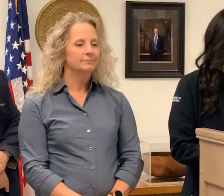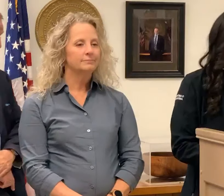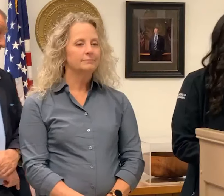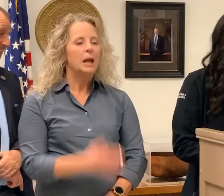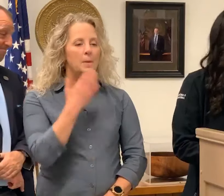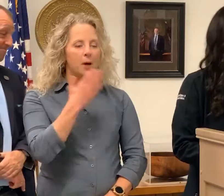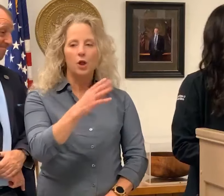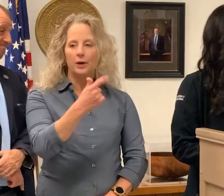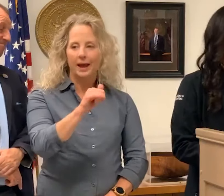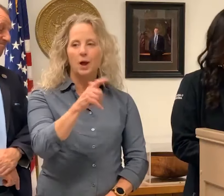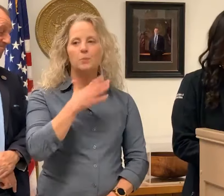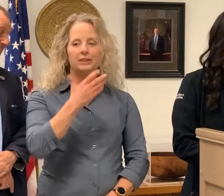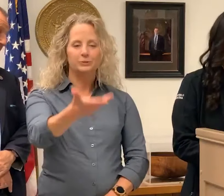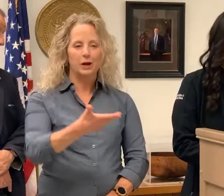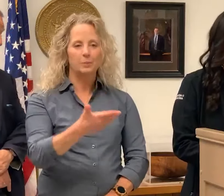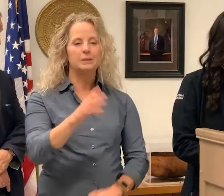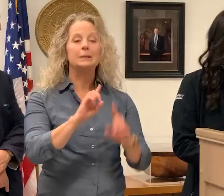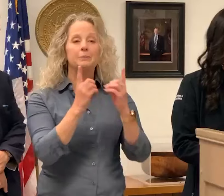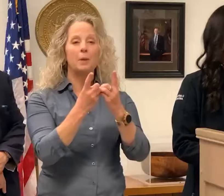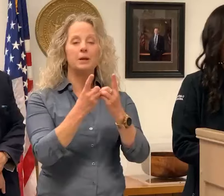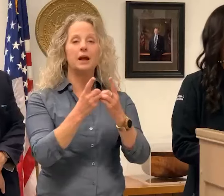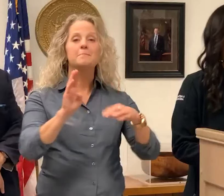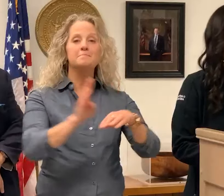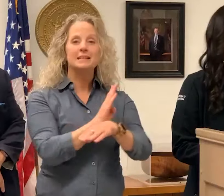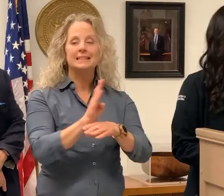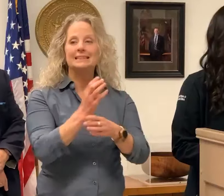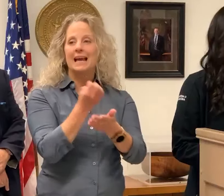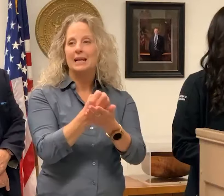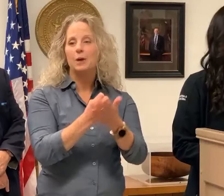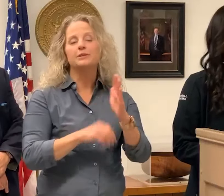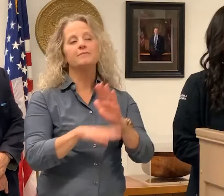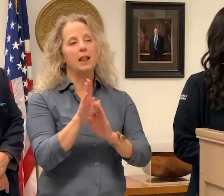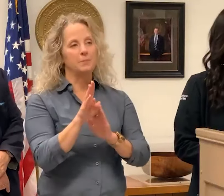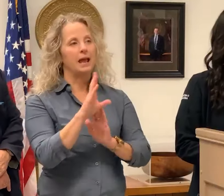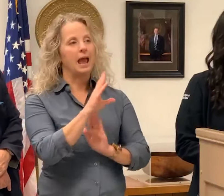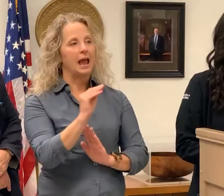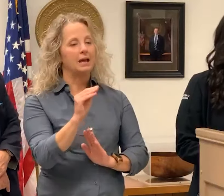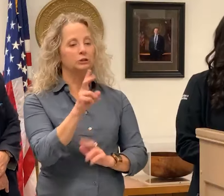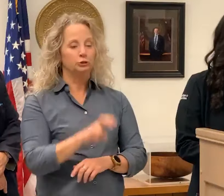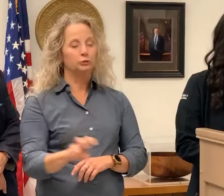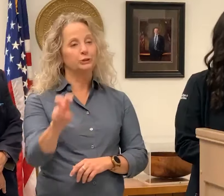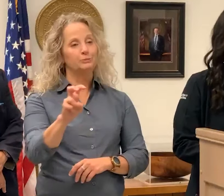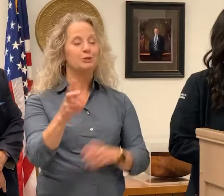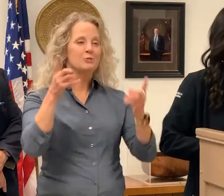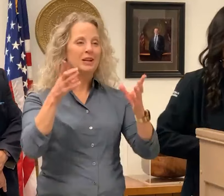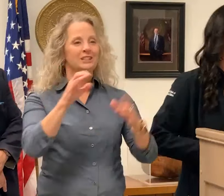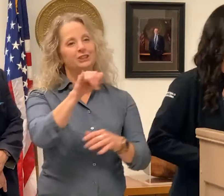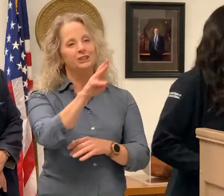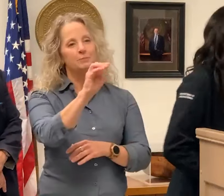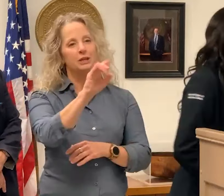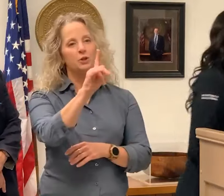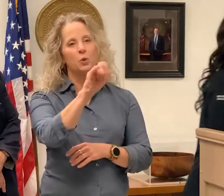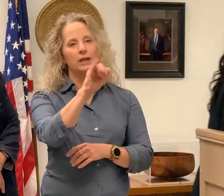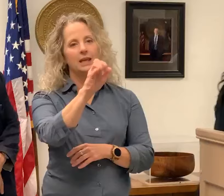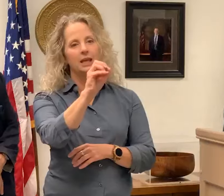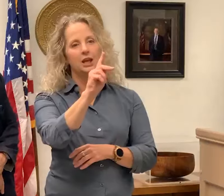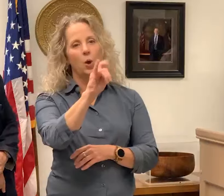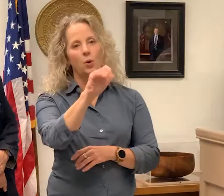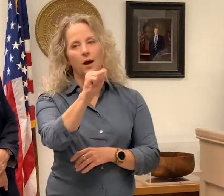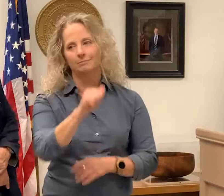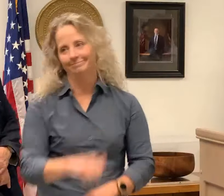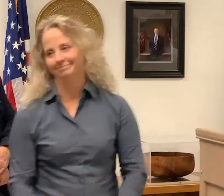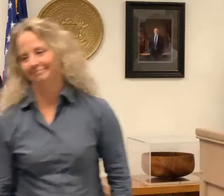Mahalo, Gail. Next, please welcome the Department of Business, Economic Development, and Tourism's Director, Jimmy Tokioka.